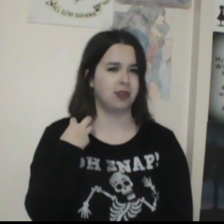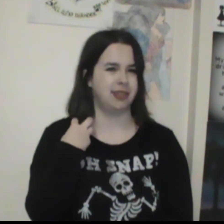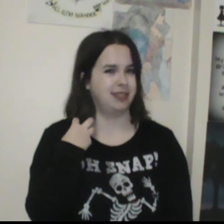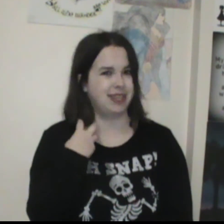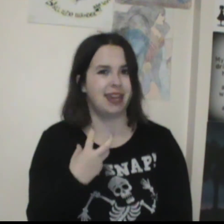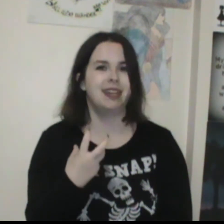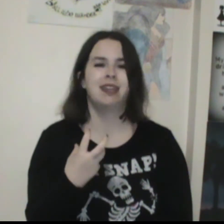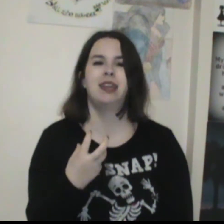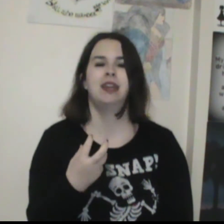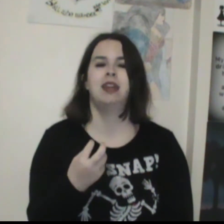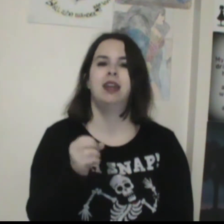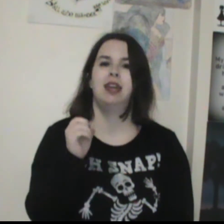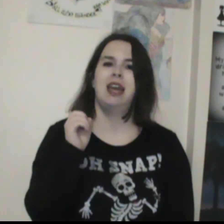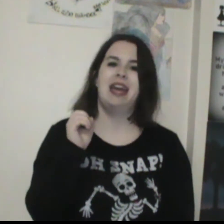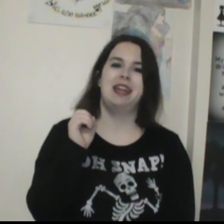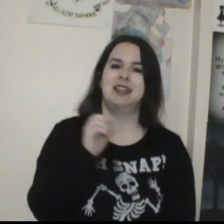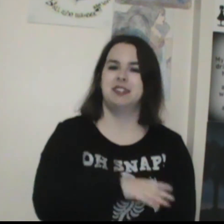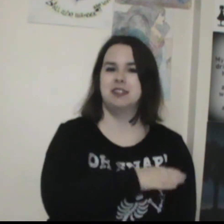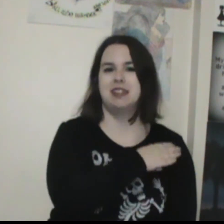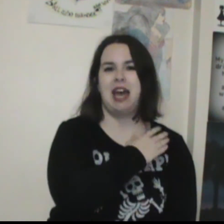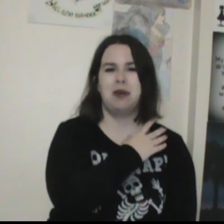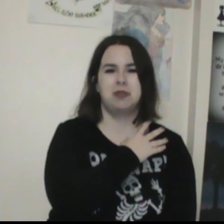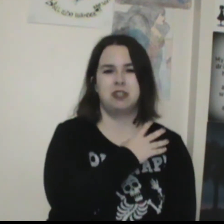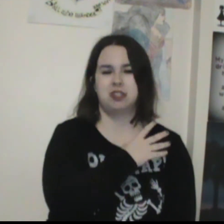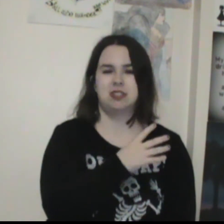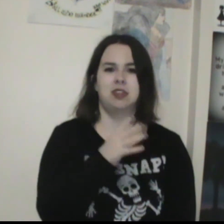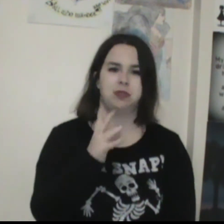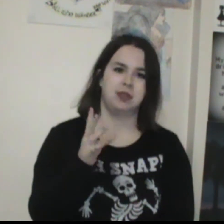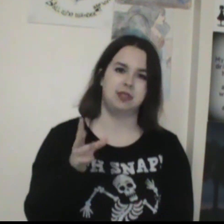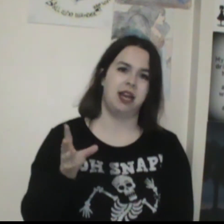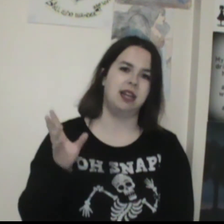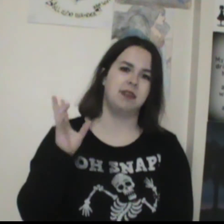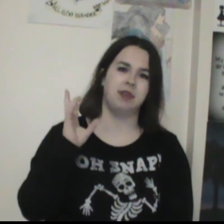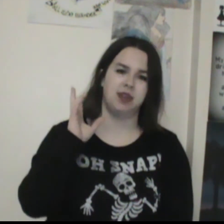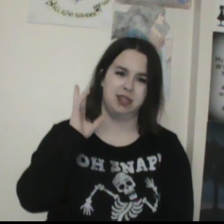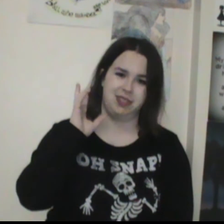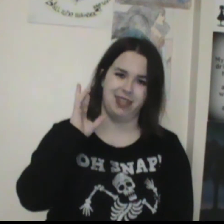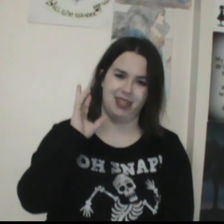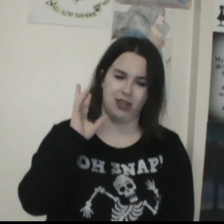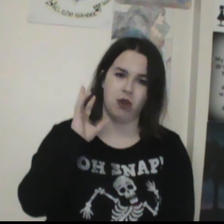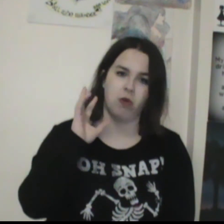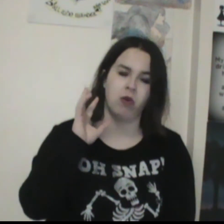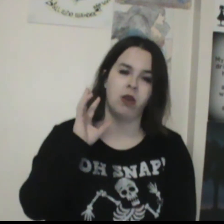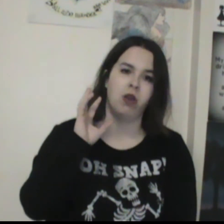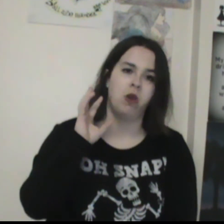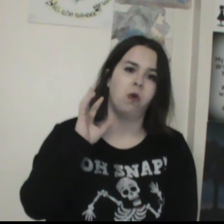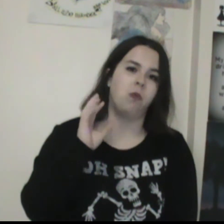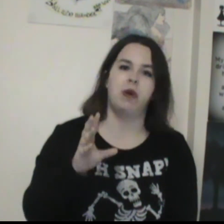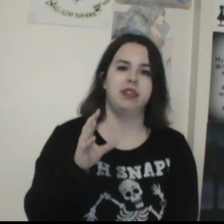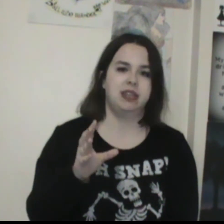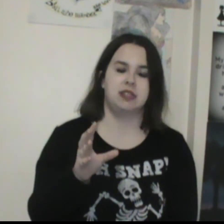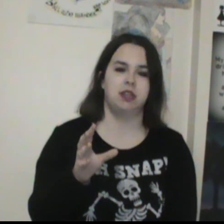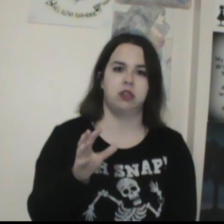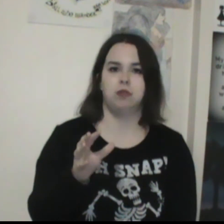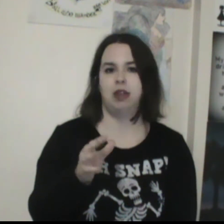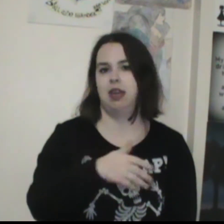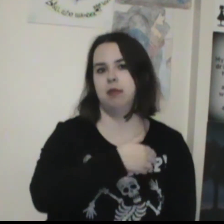is dead. And just that was just so sad, and I'm very interested to know what that's going to do to him